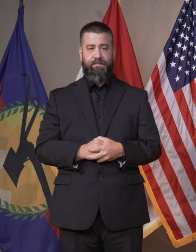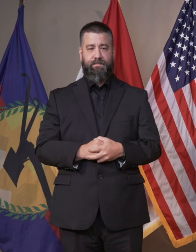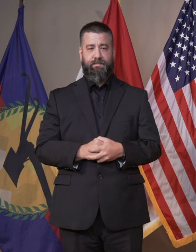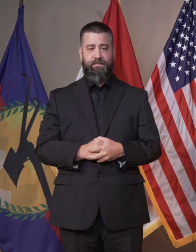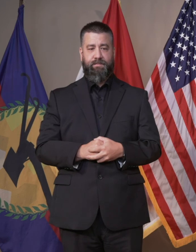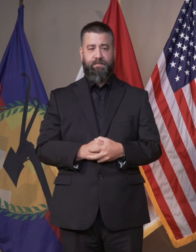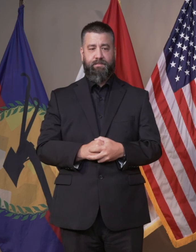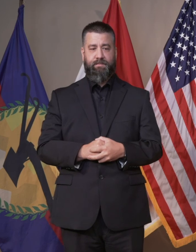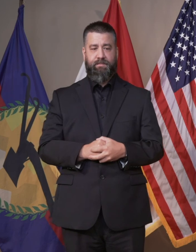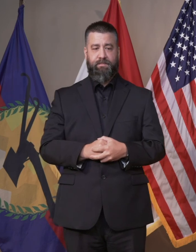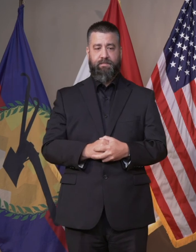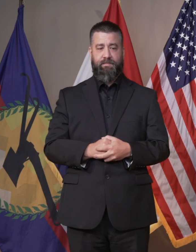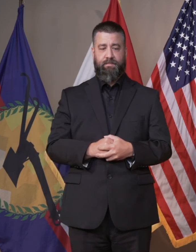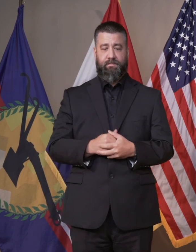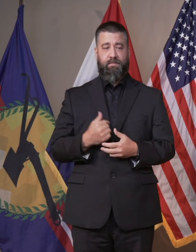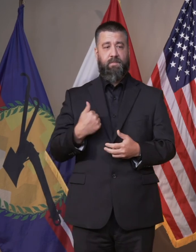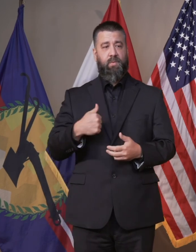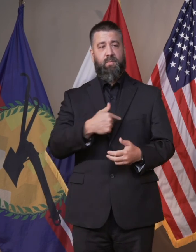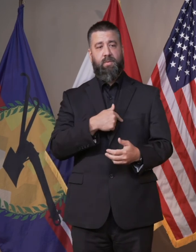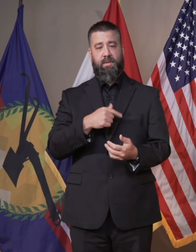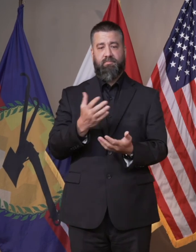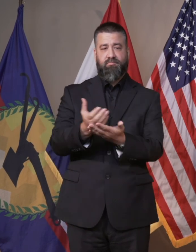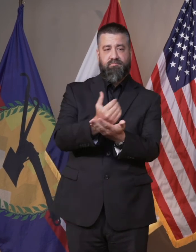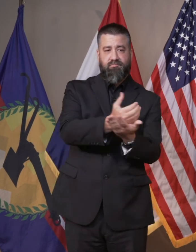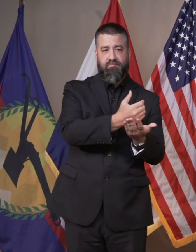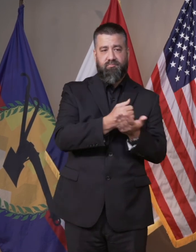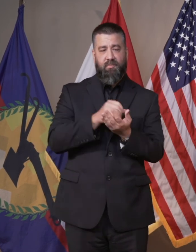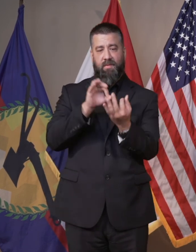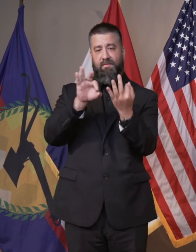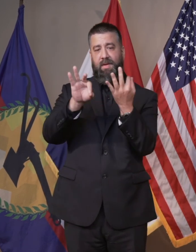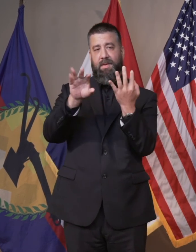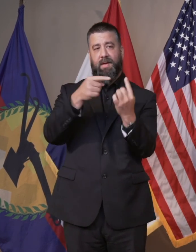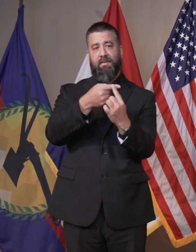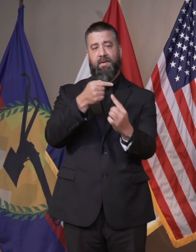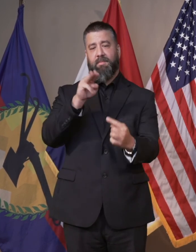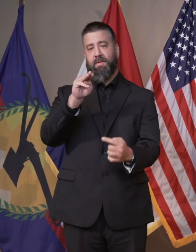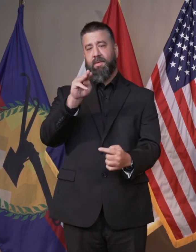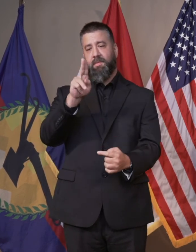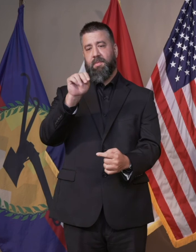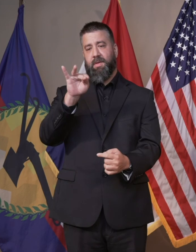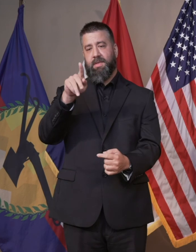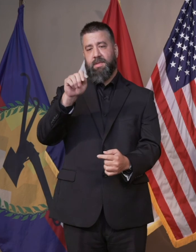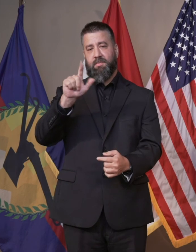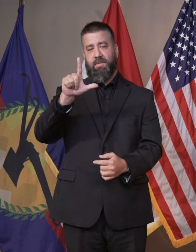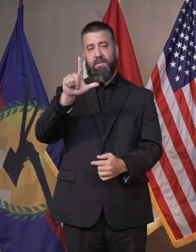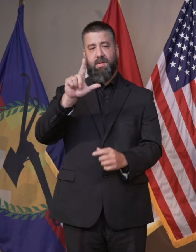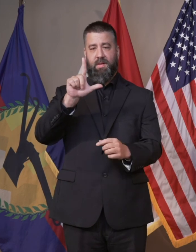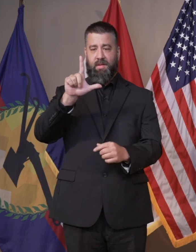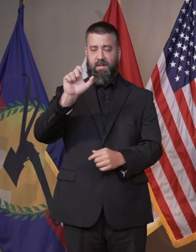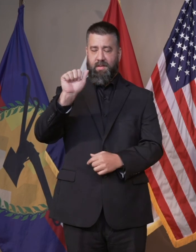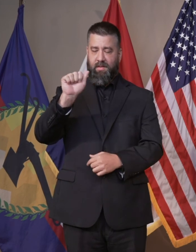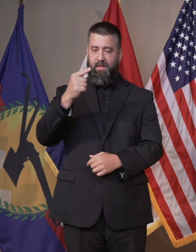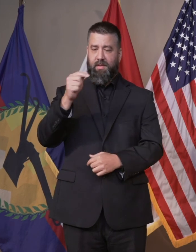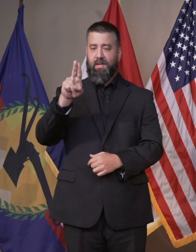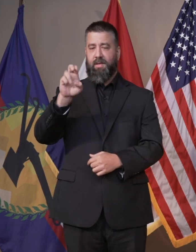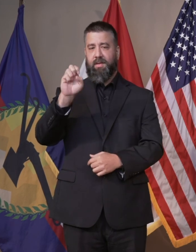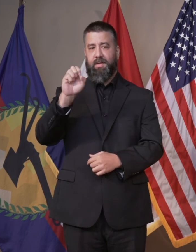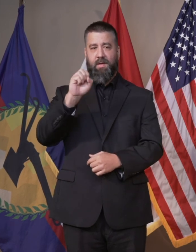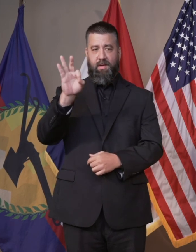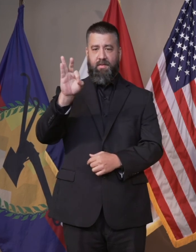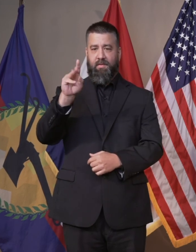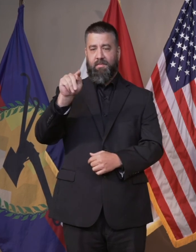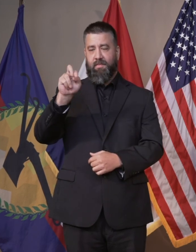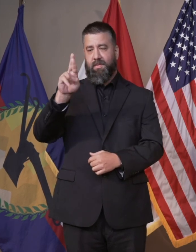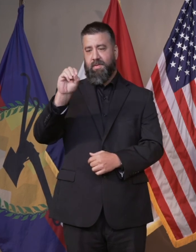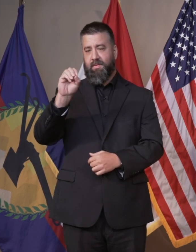Based on input from the Municipal League of St. Louis, we've set aside $47 million to support